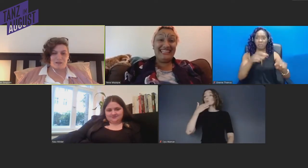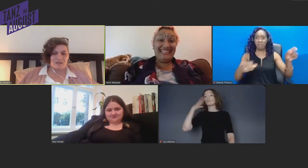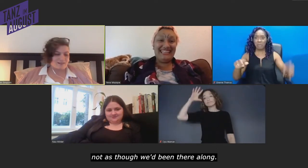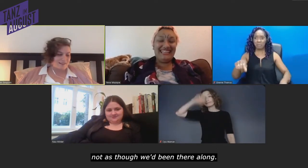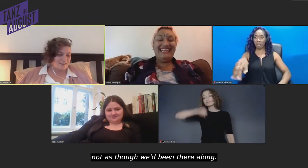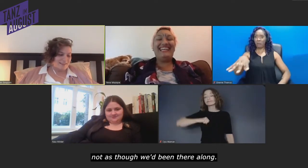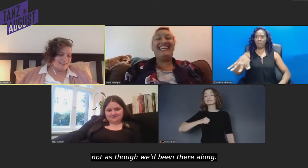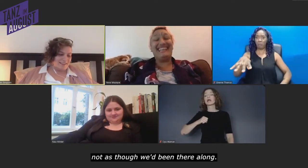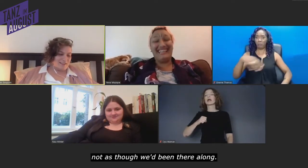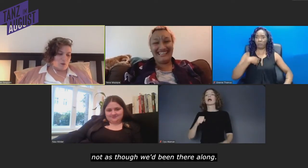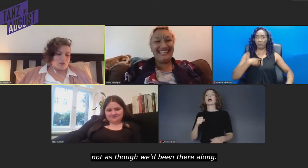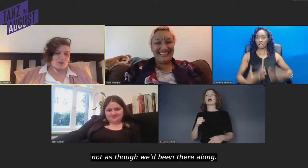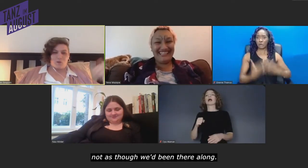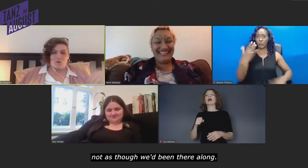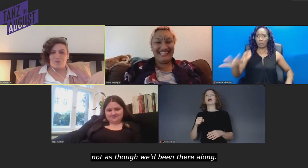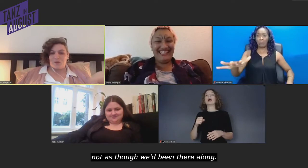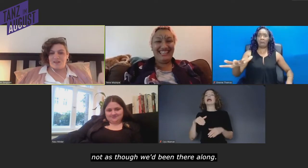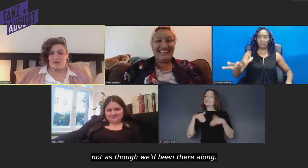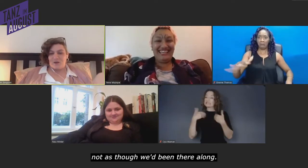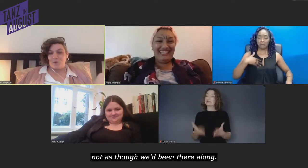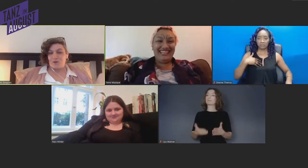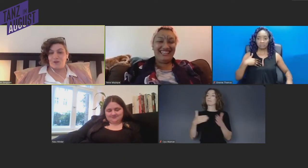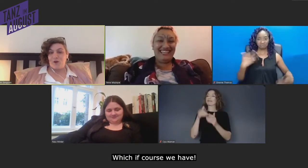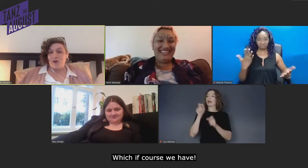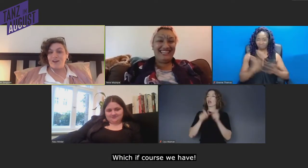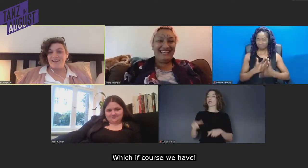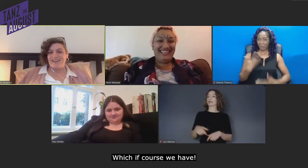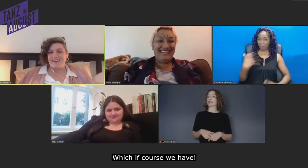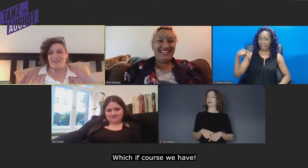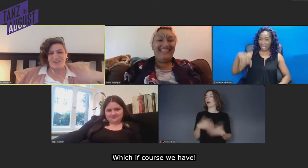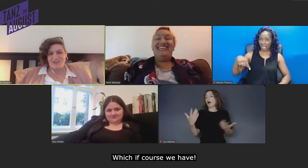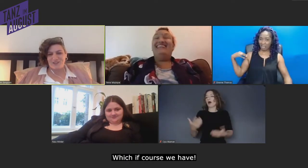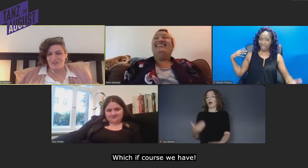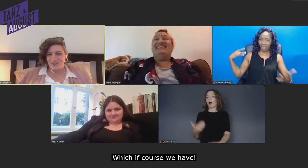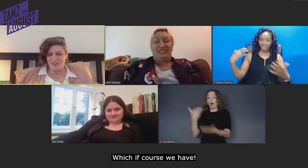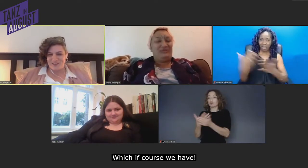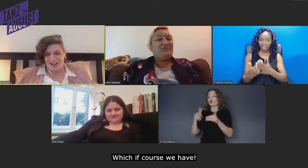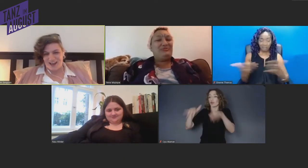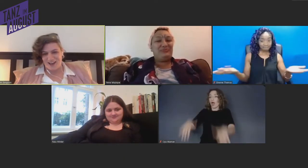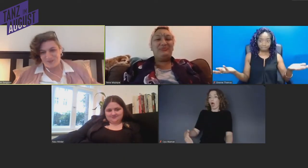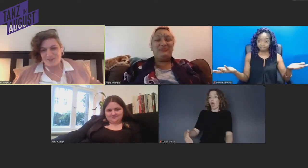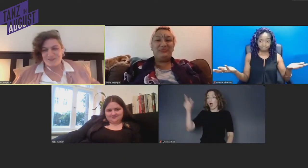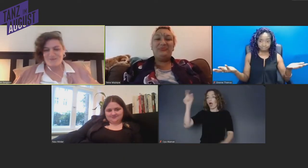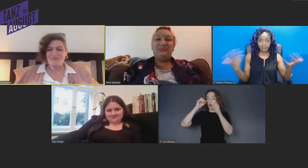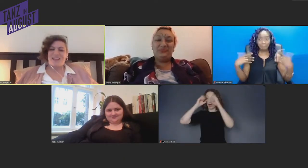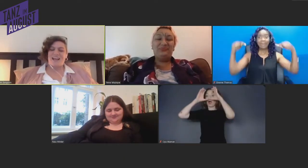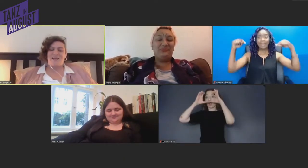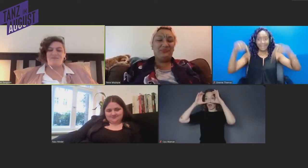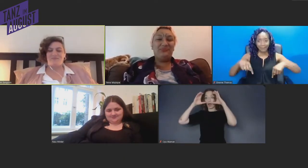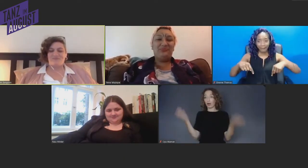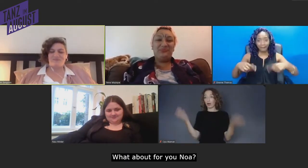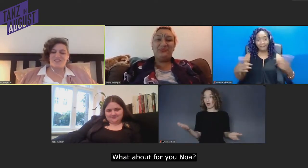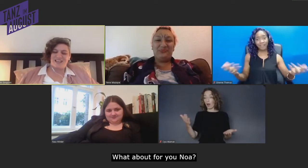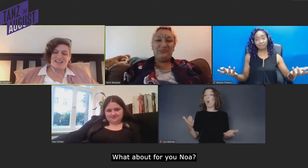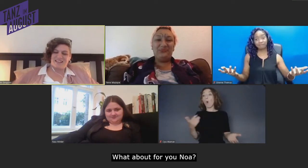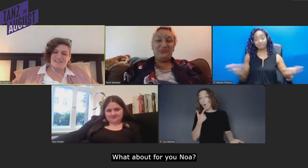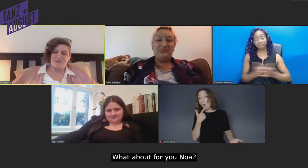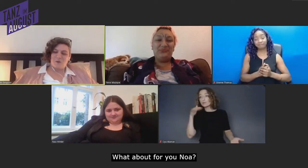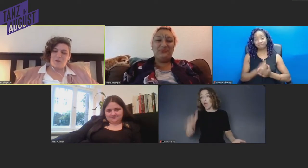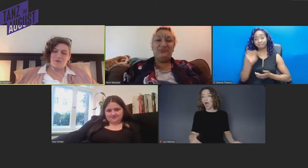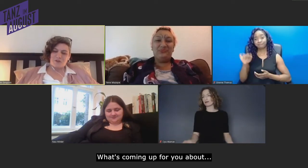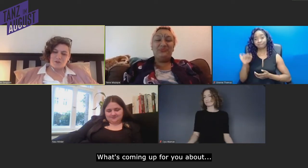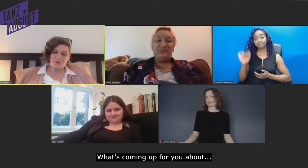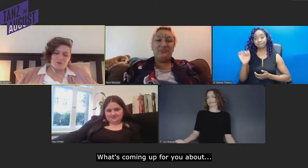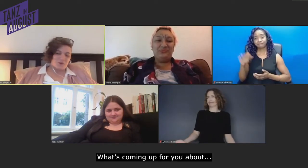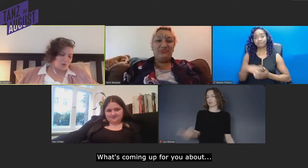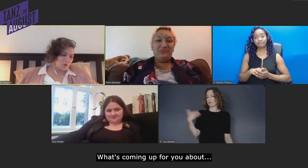development, not as though we'd been there all along, which of course we have. So yeah. What about